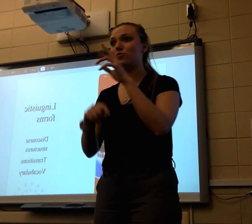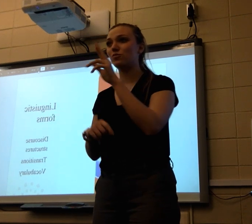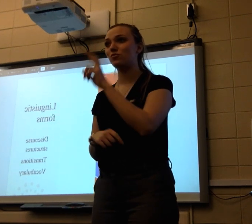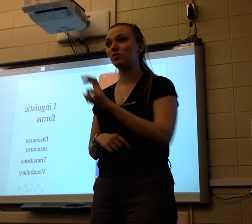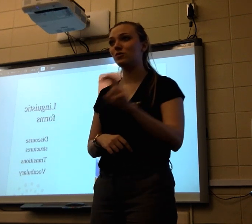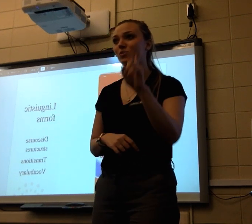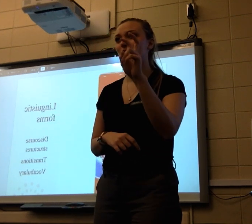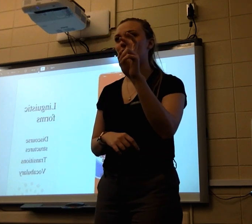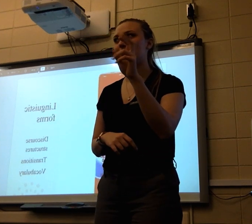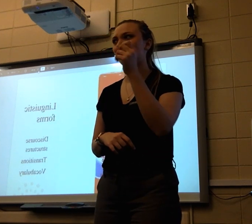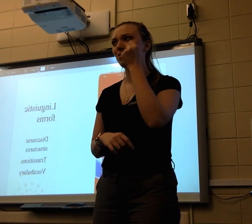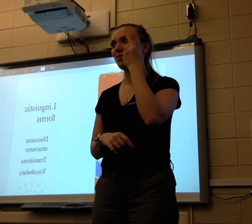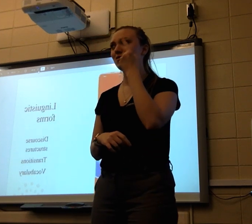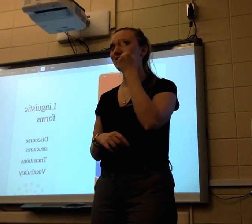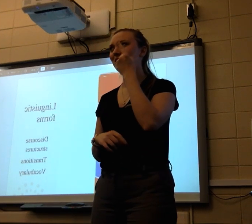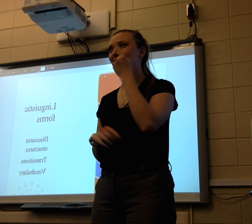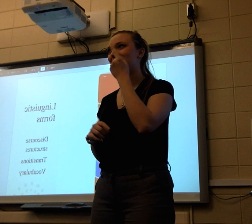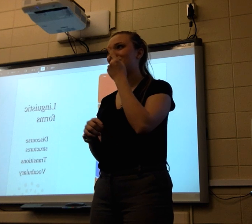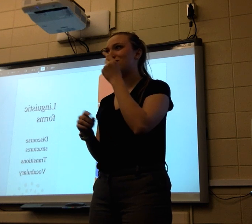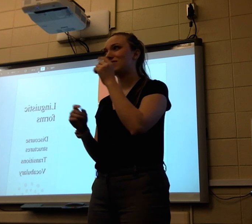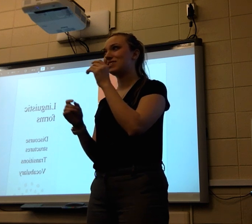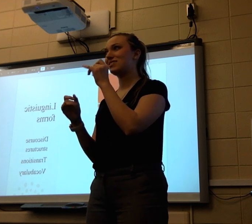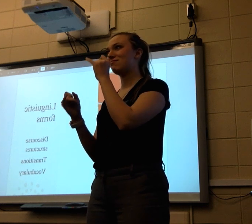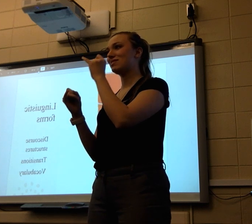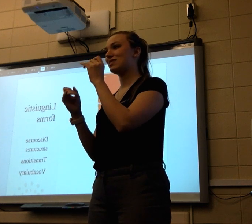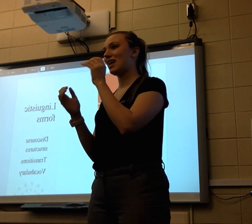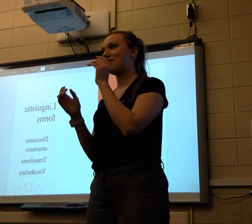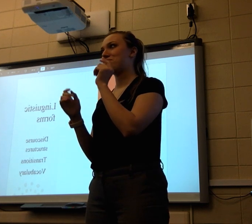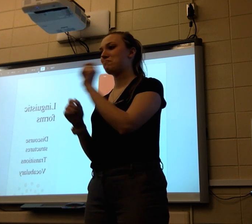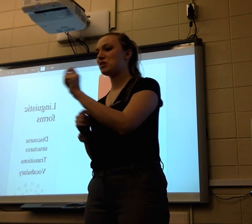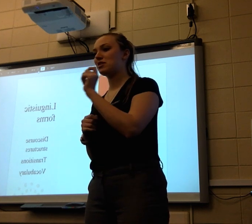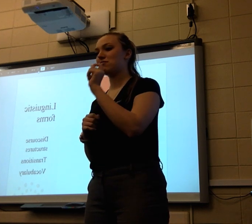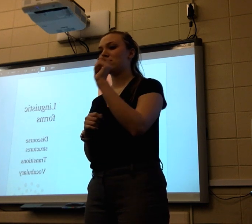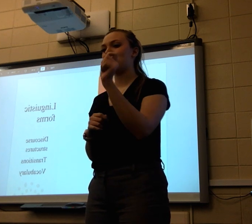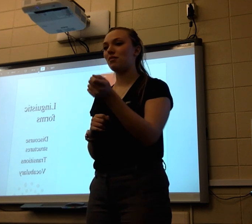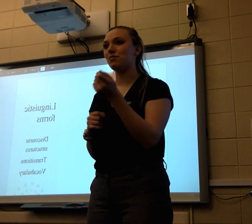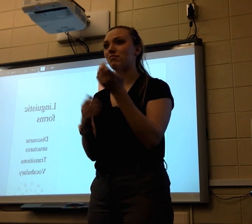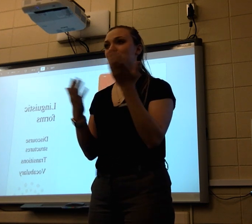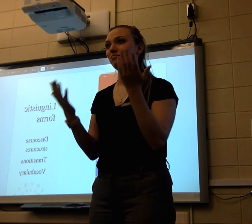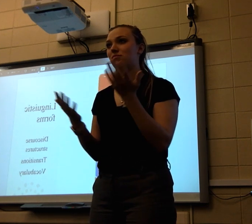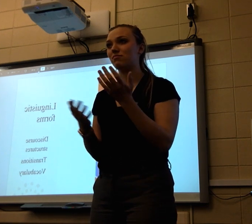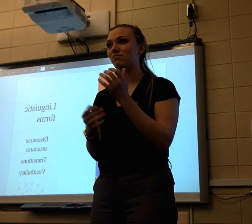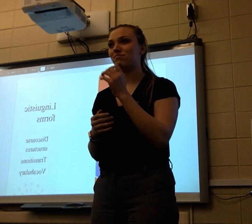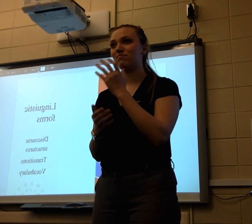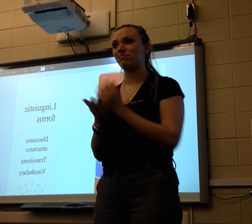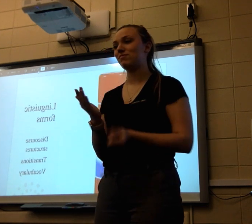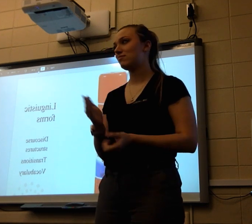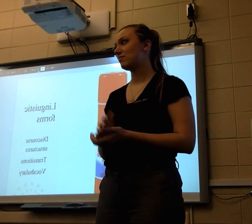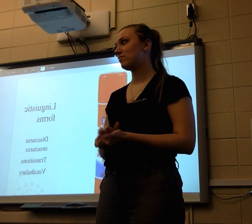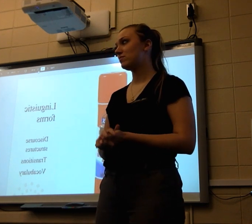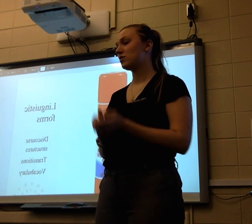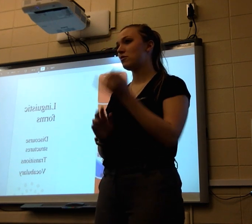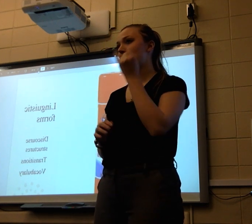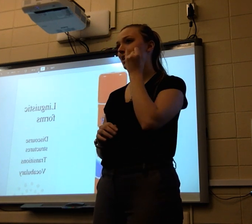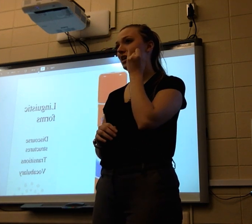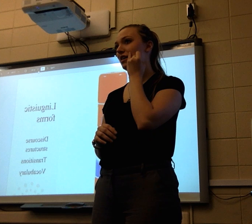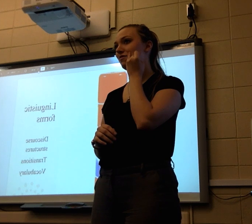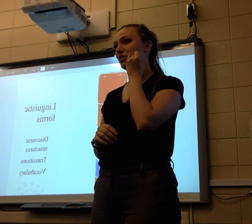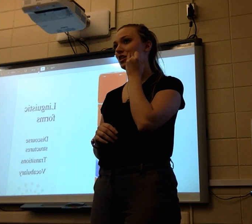you go back and watch your videos. Yes, the teacher naturally took a break and your hands go down, but when someone is maybe